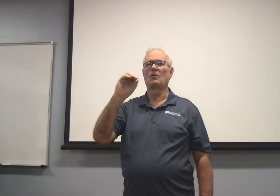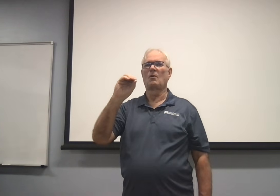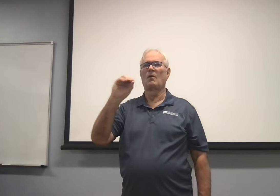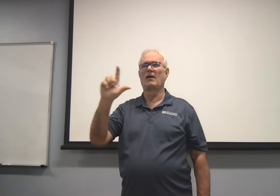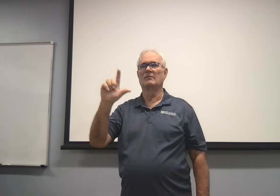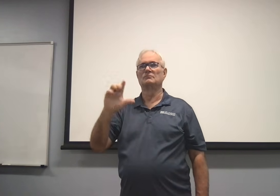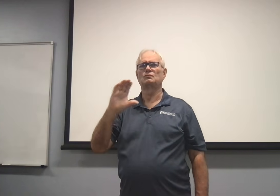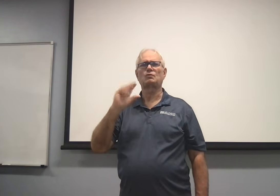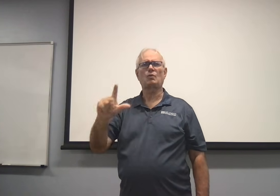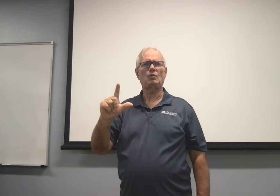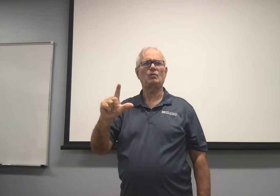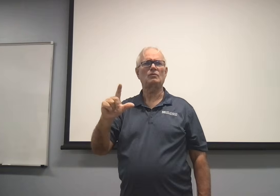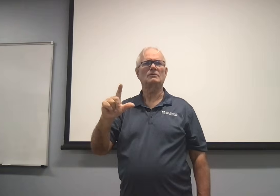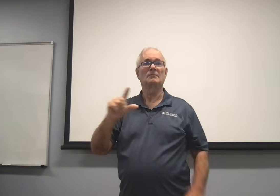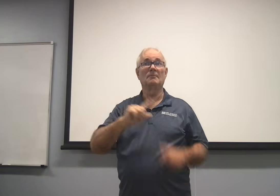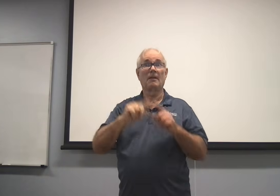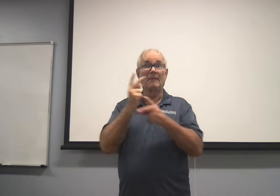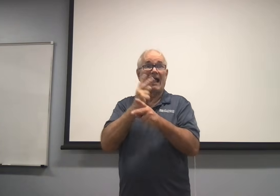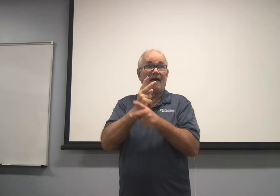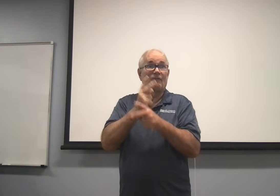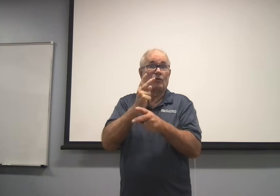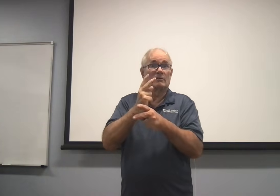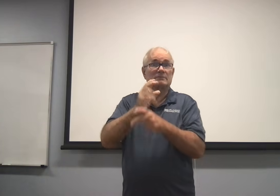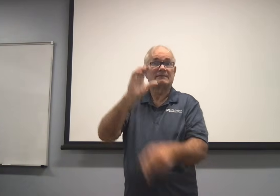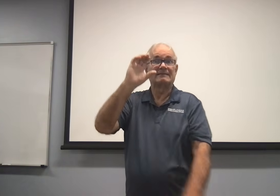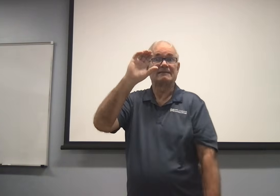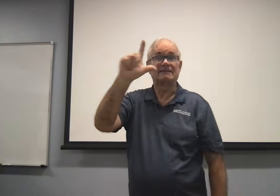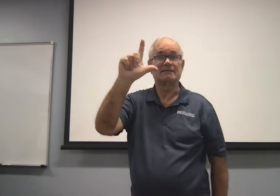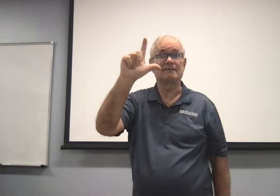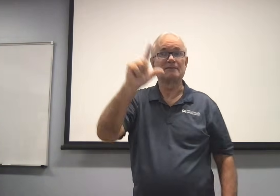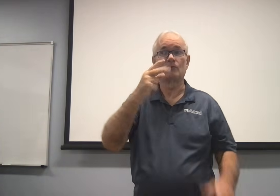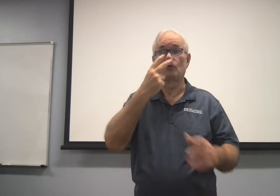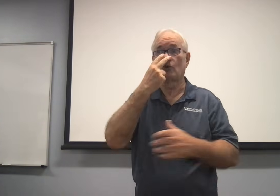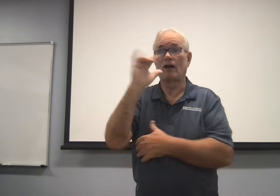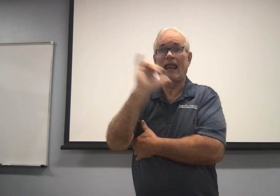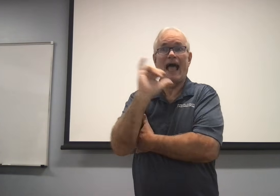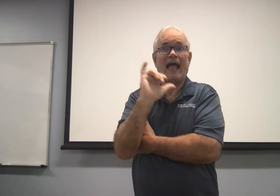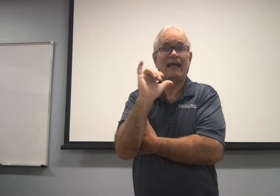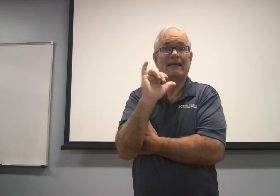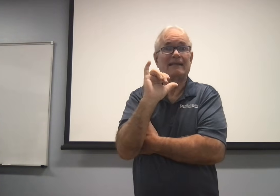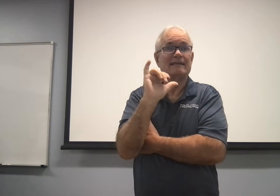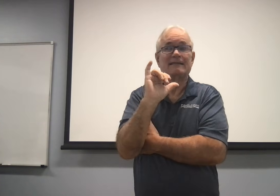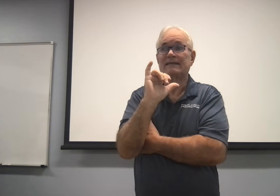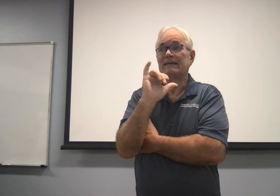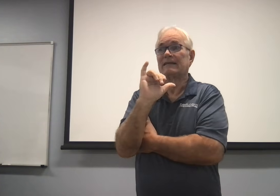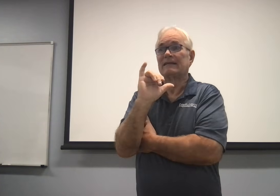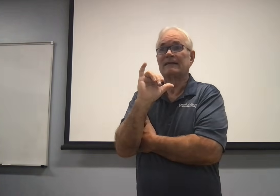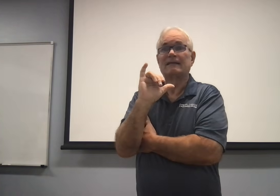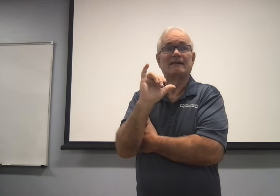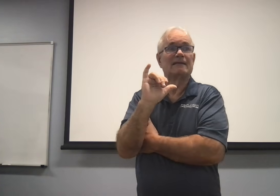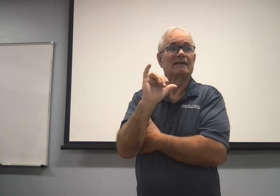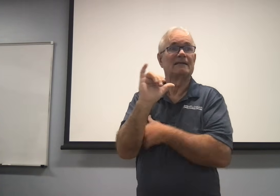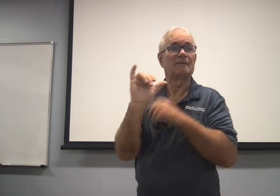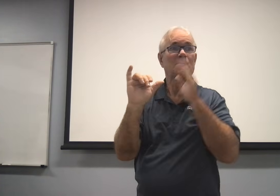You would do C-O-O-L, but it turns into C-L. But C-L can also look like